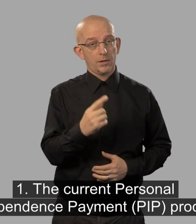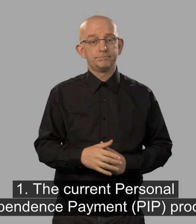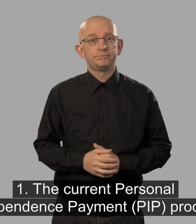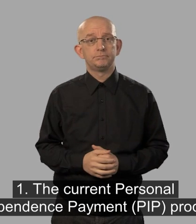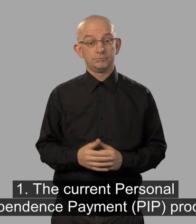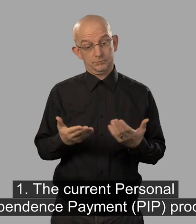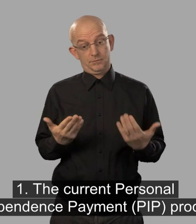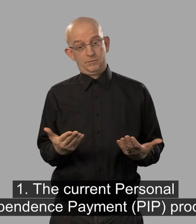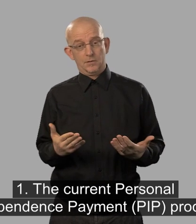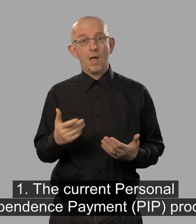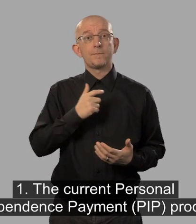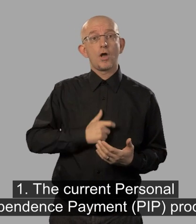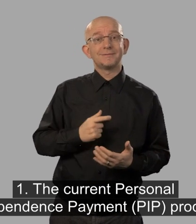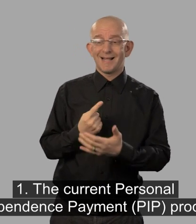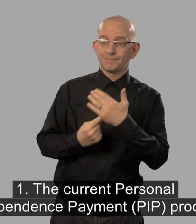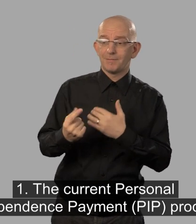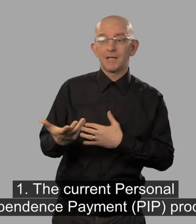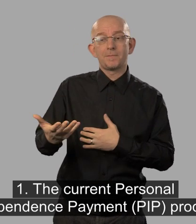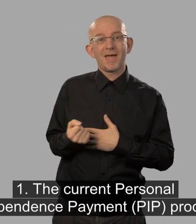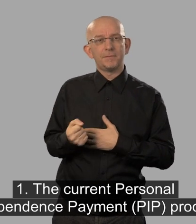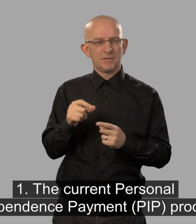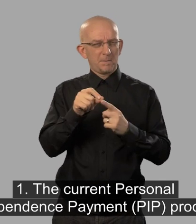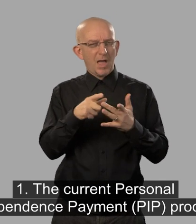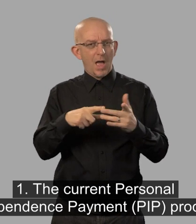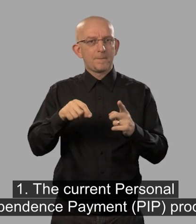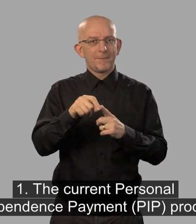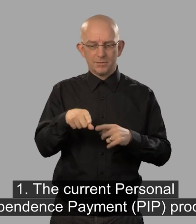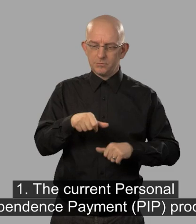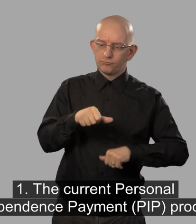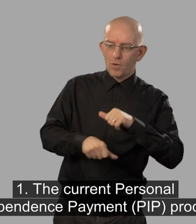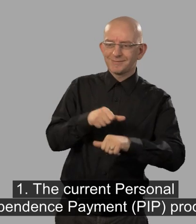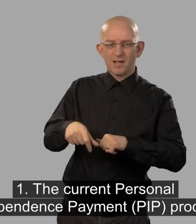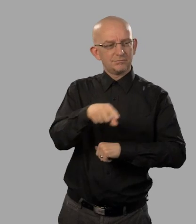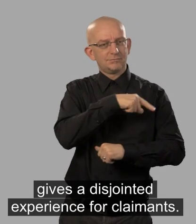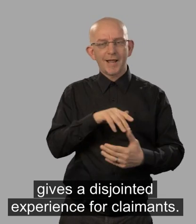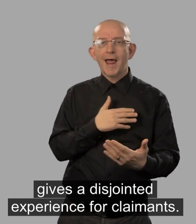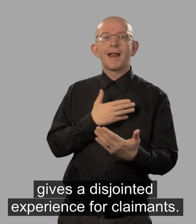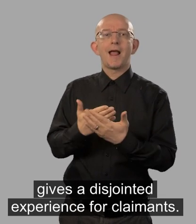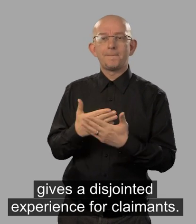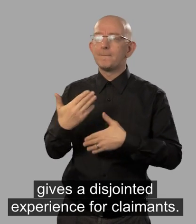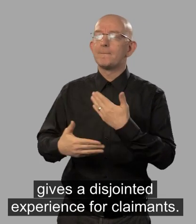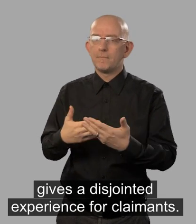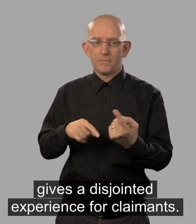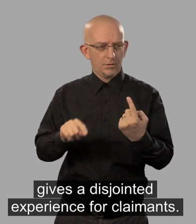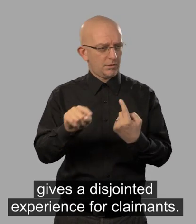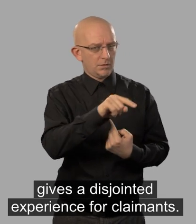Number 1. The current Personal Independence Payment (PIP) process gives a disjointed experience